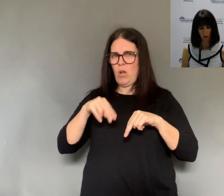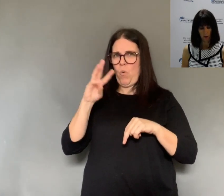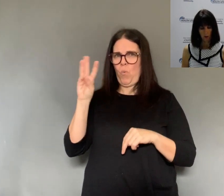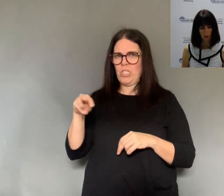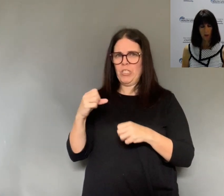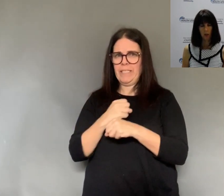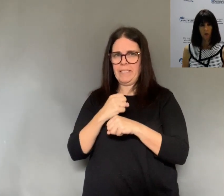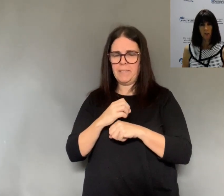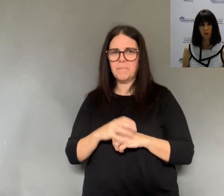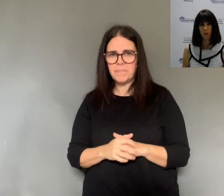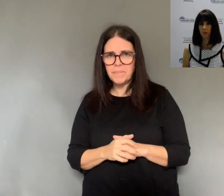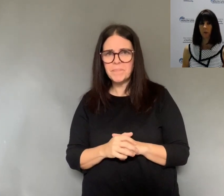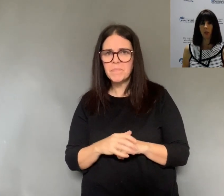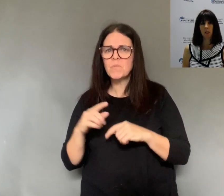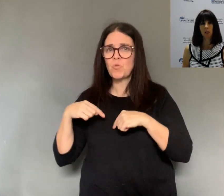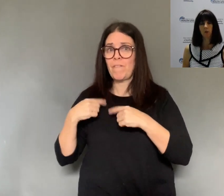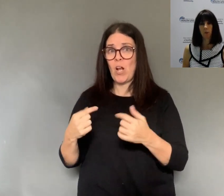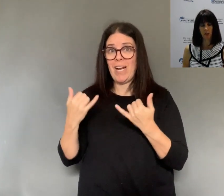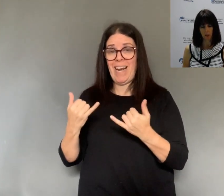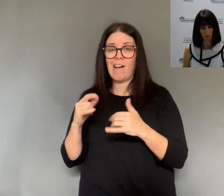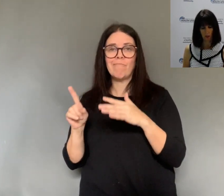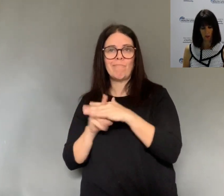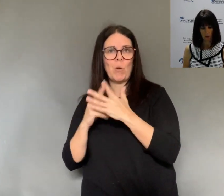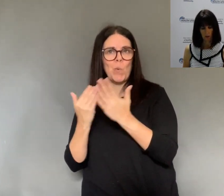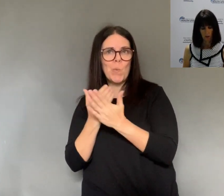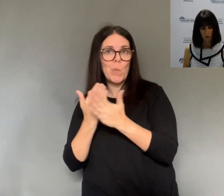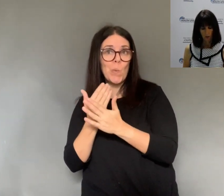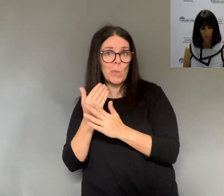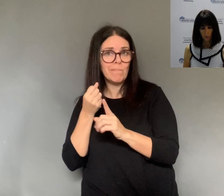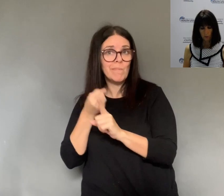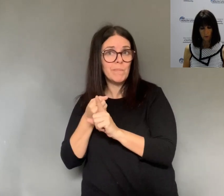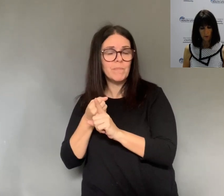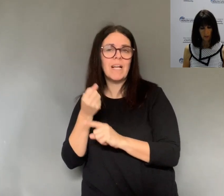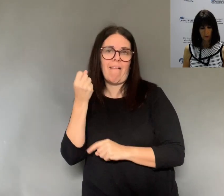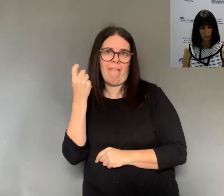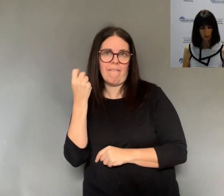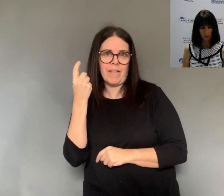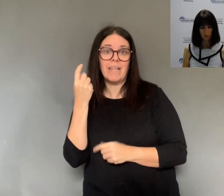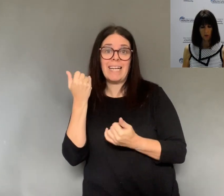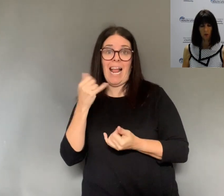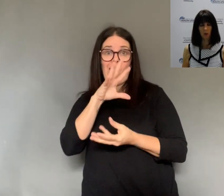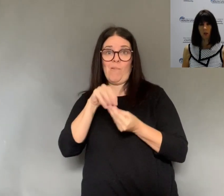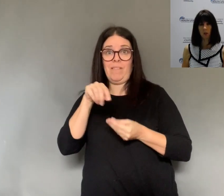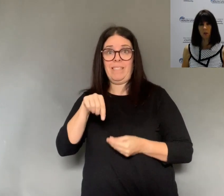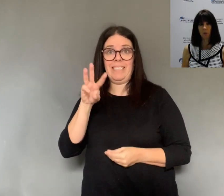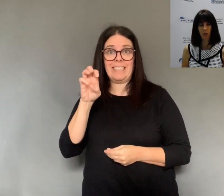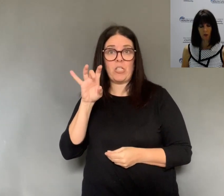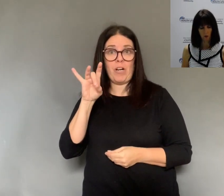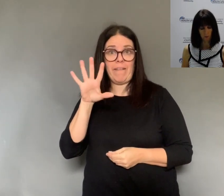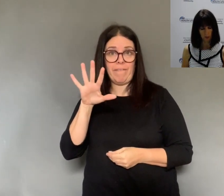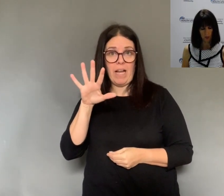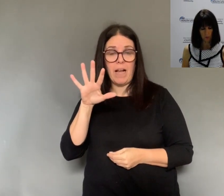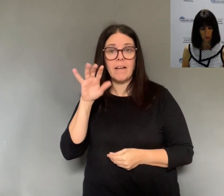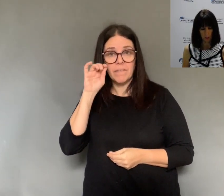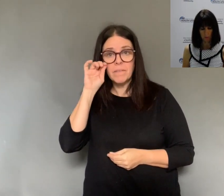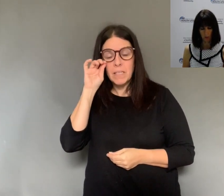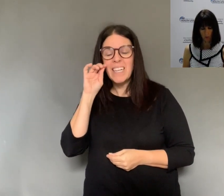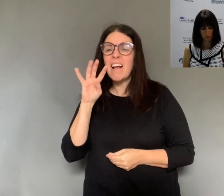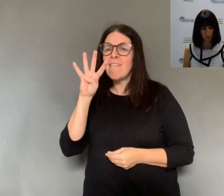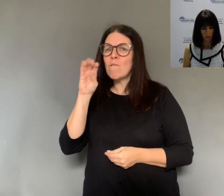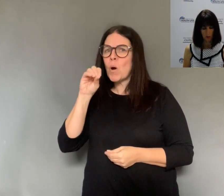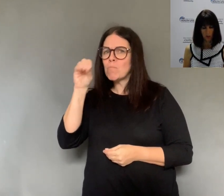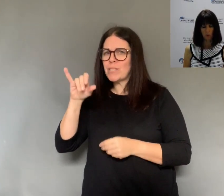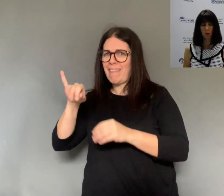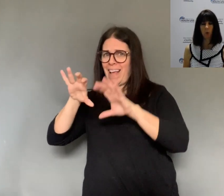community, an increase of 11 cases from yesterday. 40% of our cases have occurred in long-term care homes and retirement